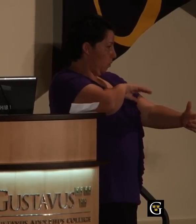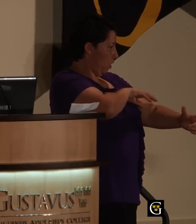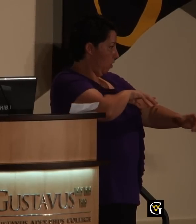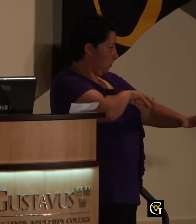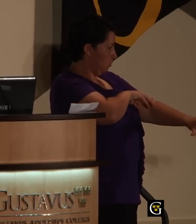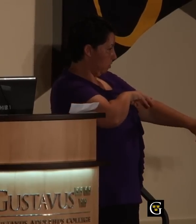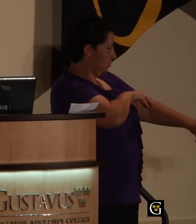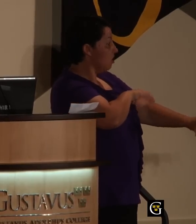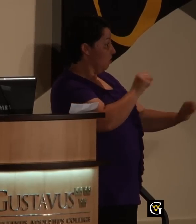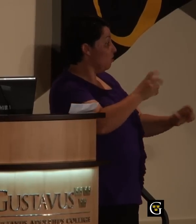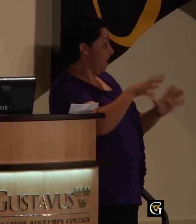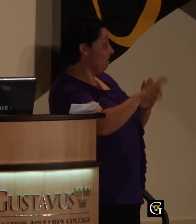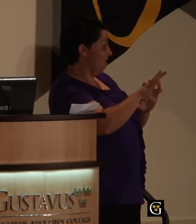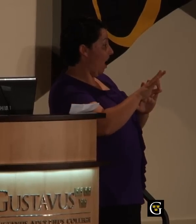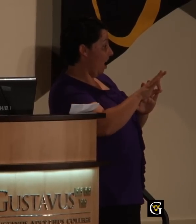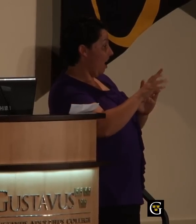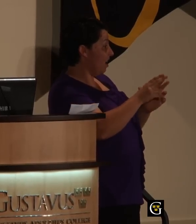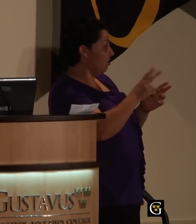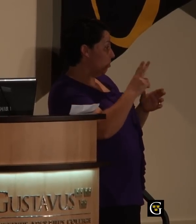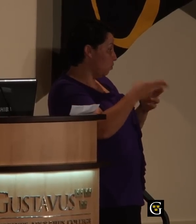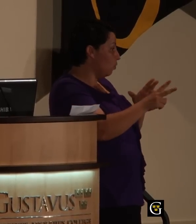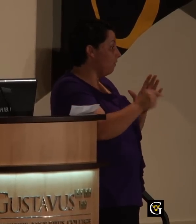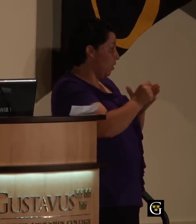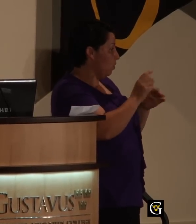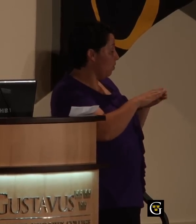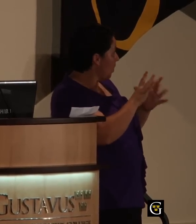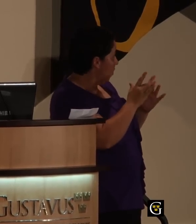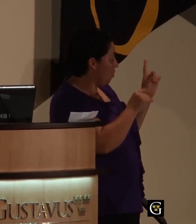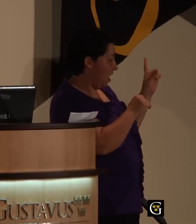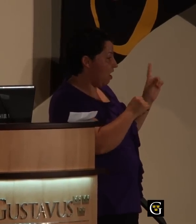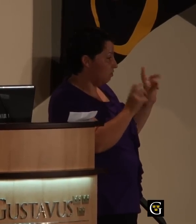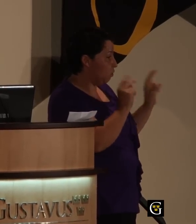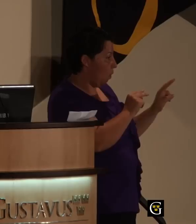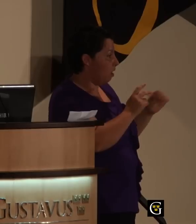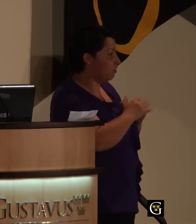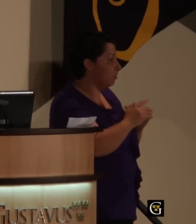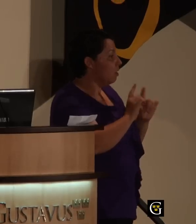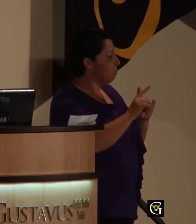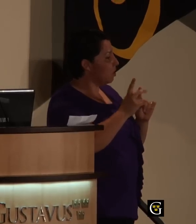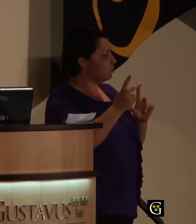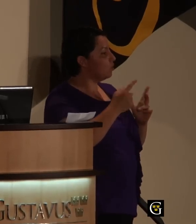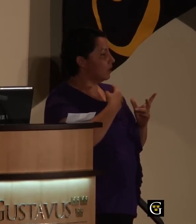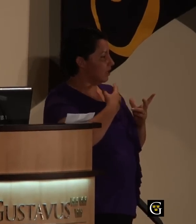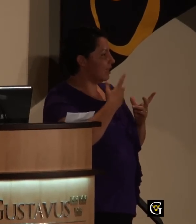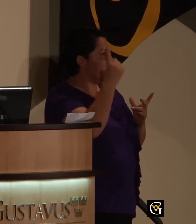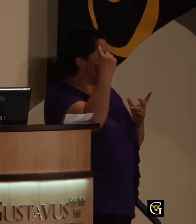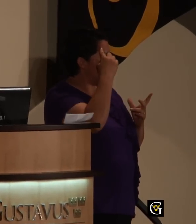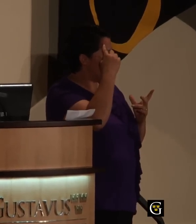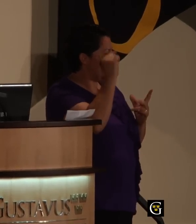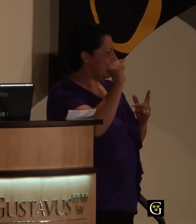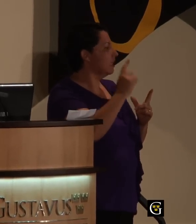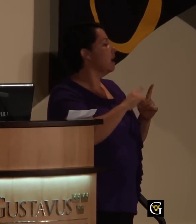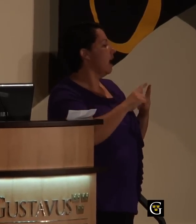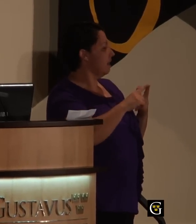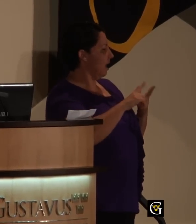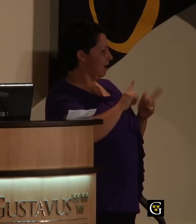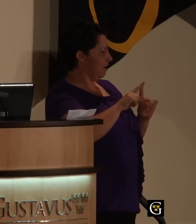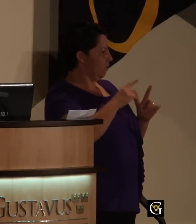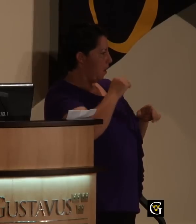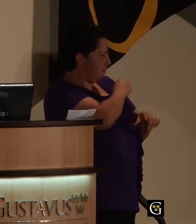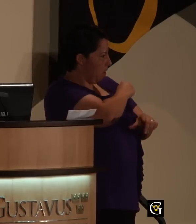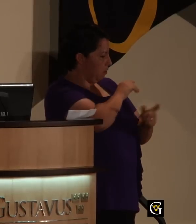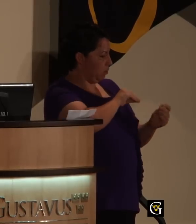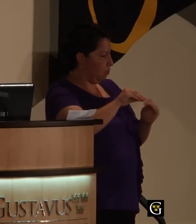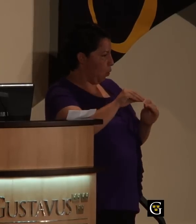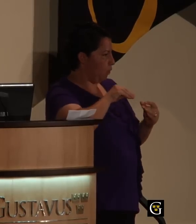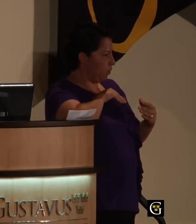internet. When he thinks about moving an elbow, a different muscle in his chest will ripple. It will kind of jerk. And you can put